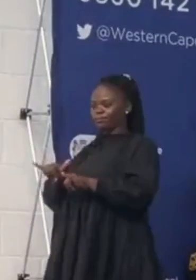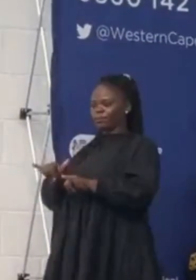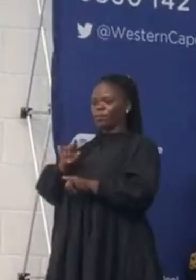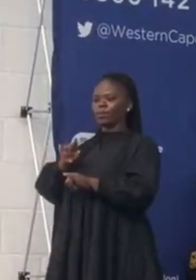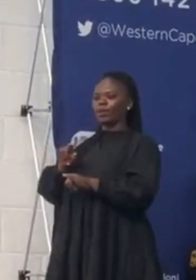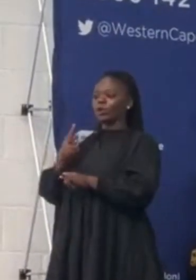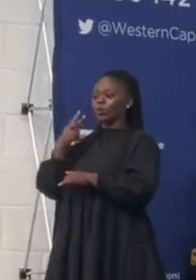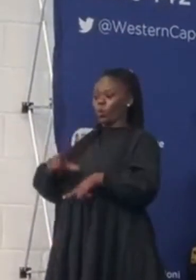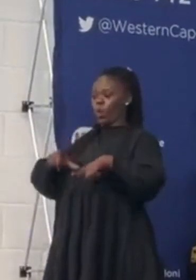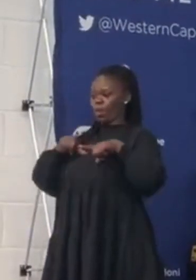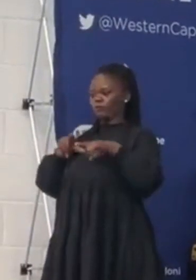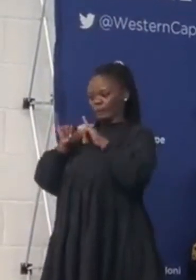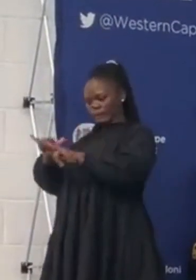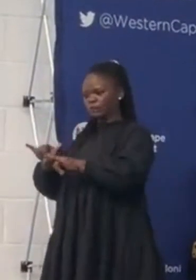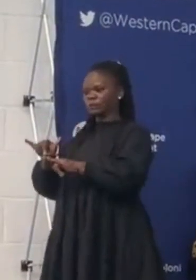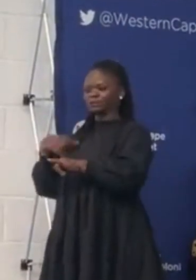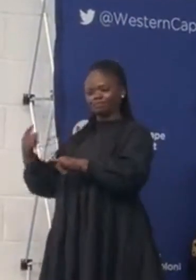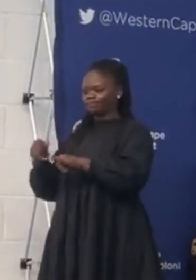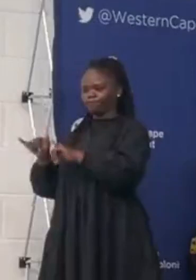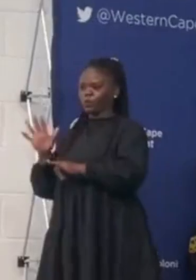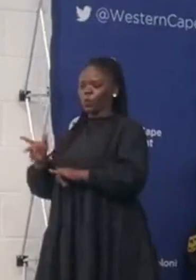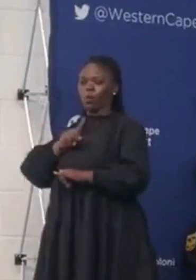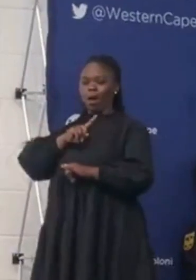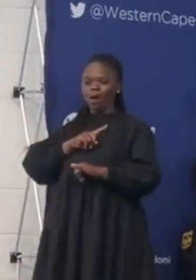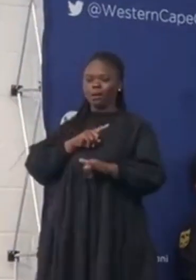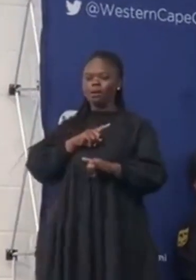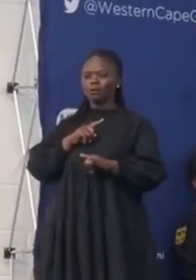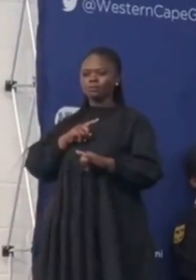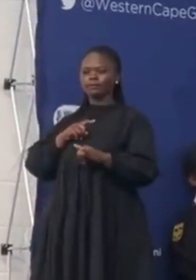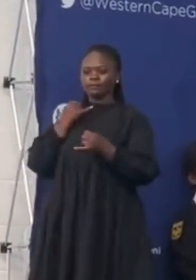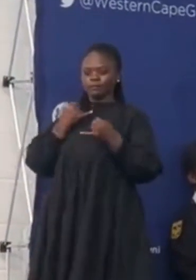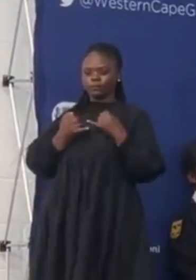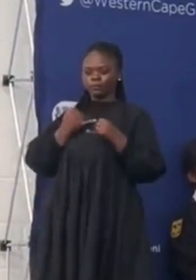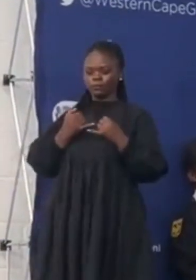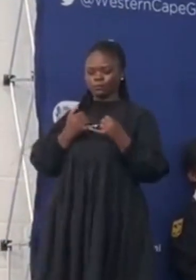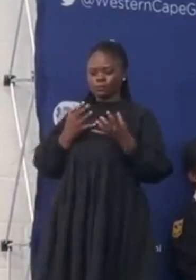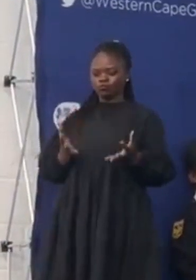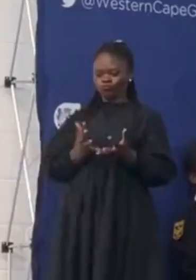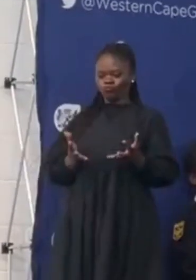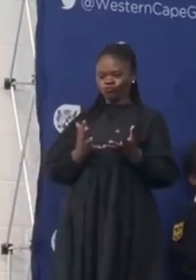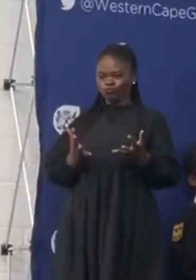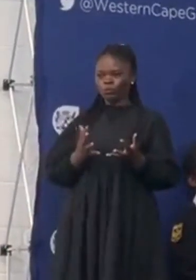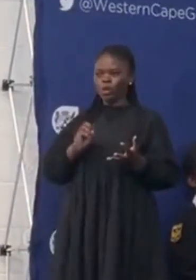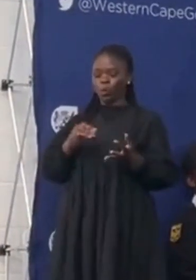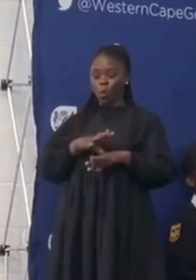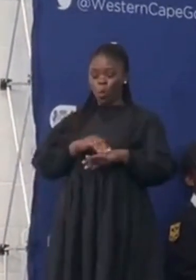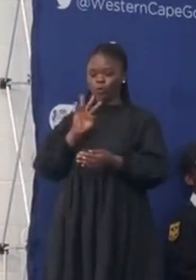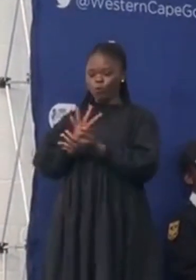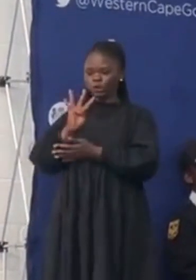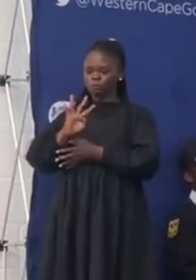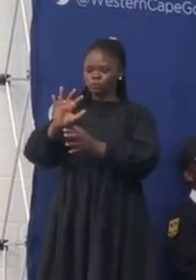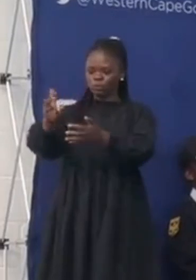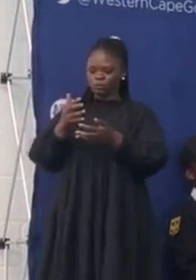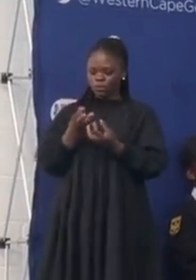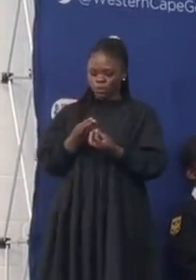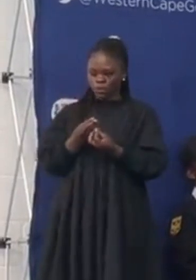on Monday, September 26, 2022 in Khayelitsha, Cape Town. Described as a long overdue and crucial conversation